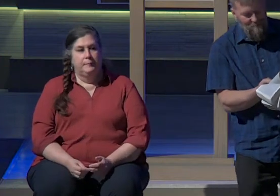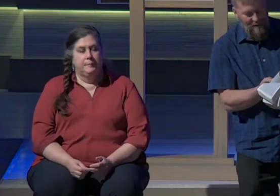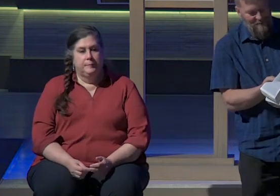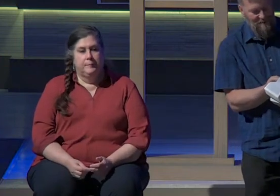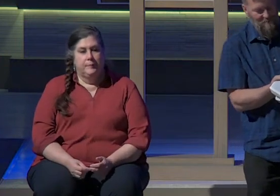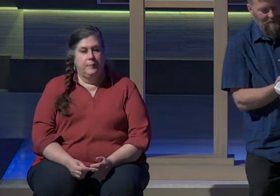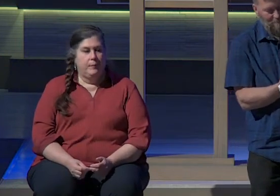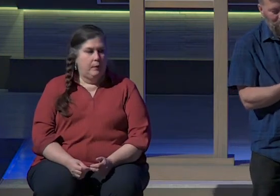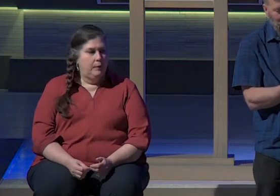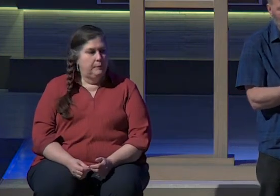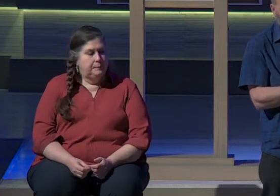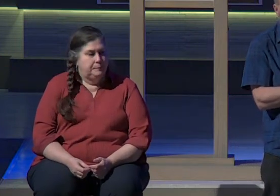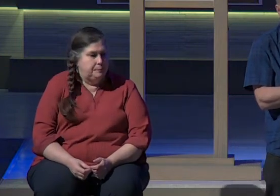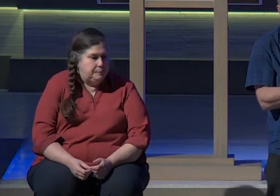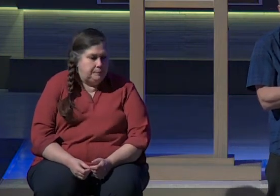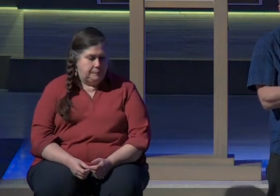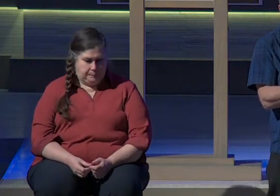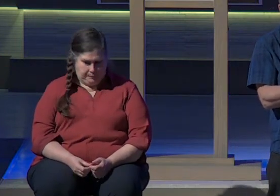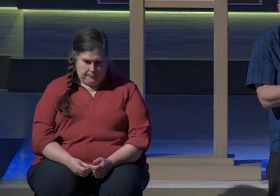It's amazing to me.